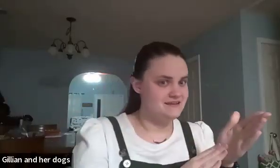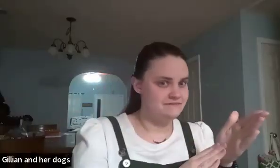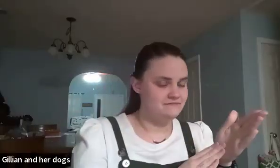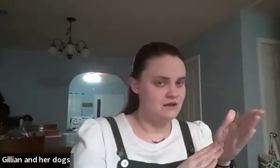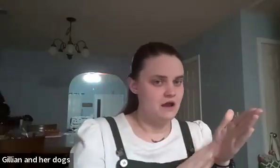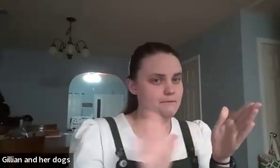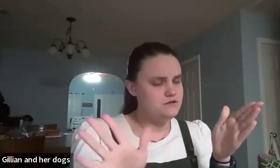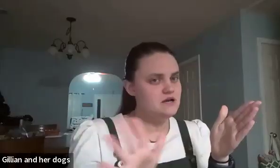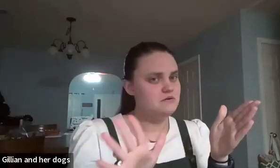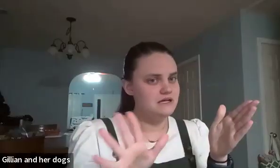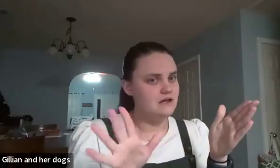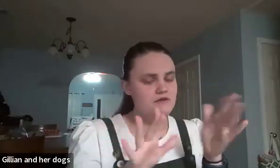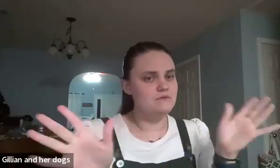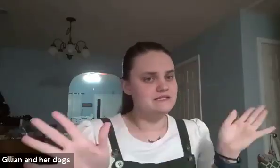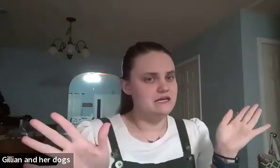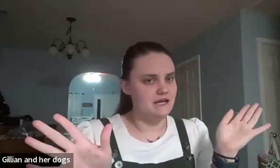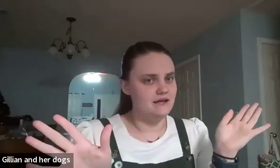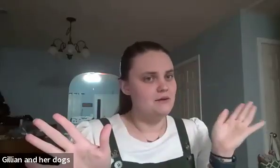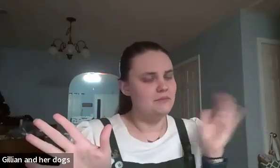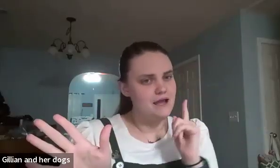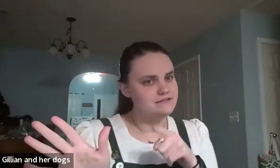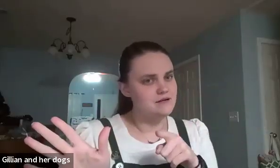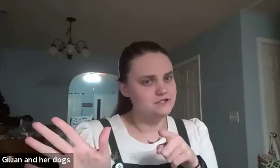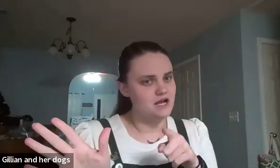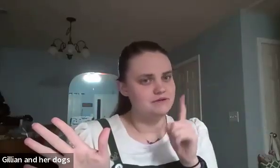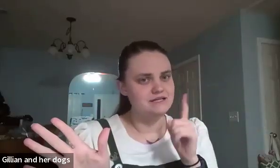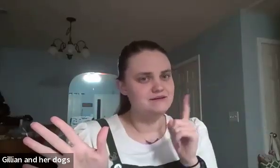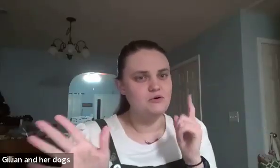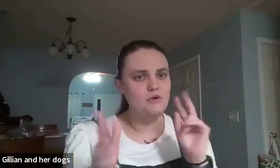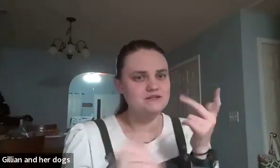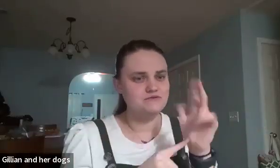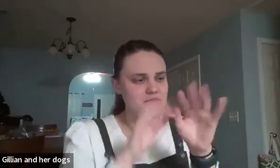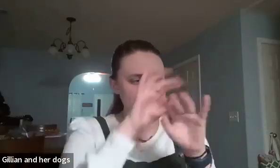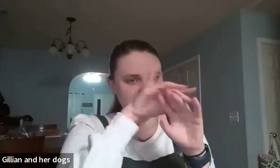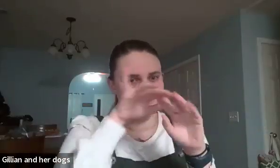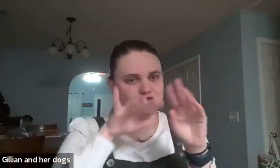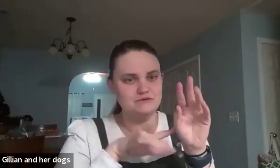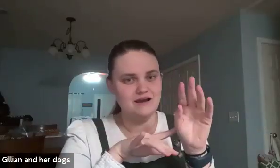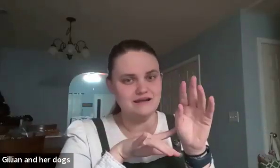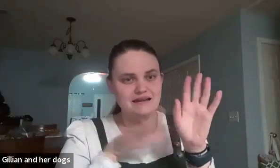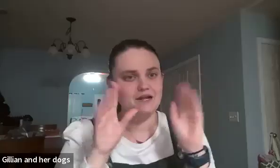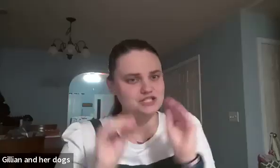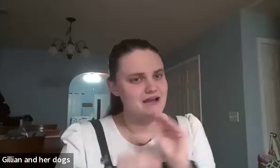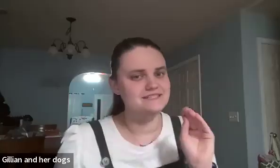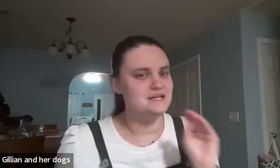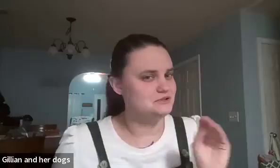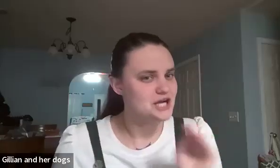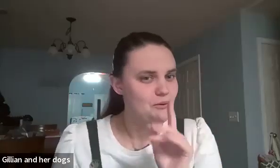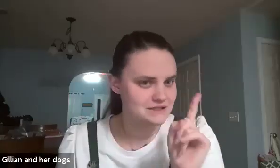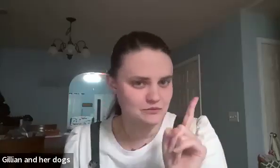0 through 10. Most of y'all are getting, everyone's getting it, but I have to double check because some people always will flip up the 6 through 9, and I just have to double check once